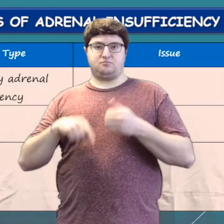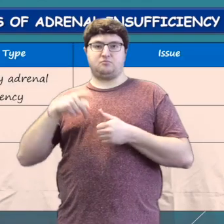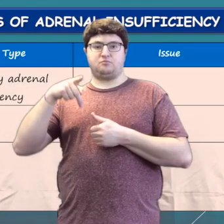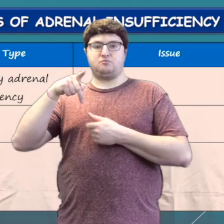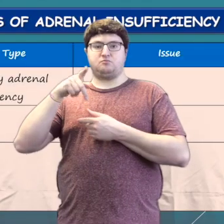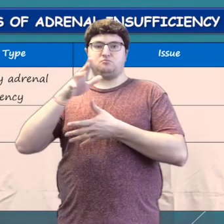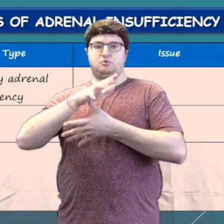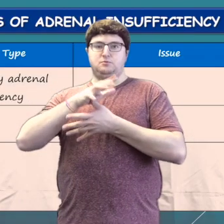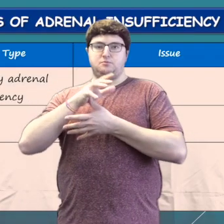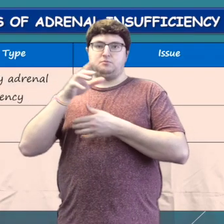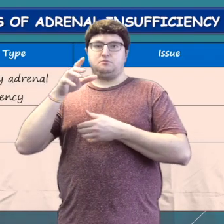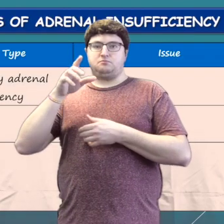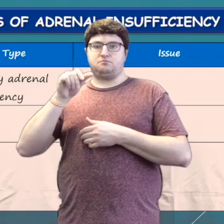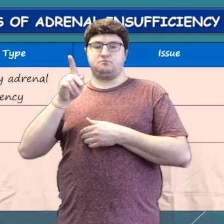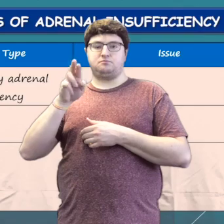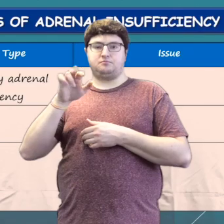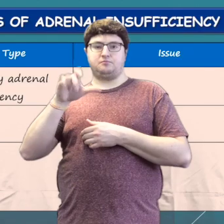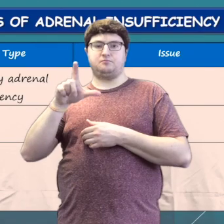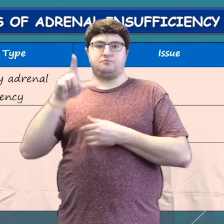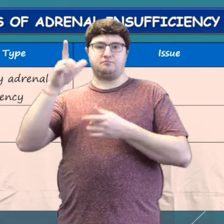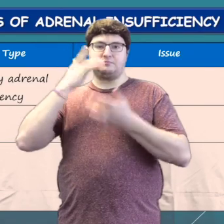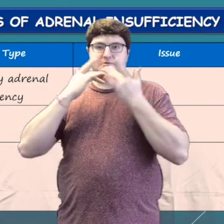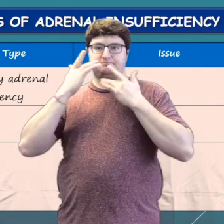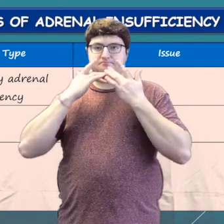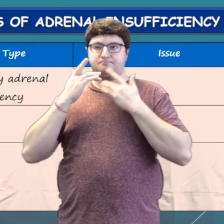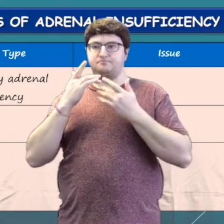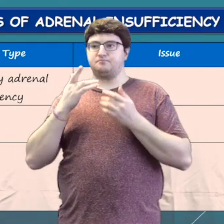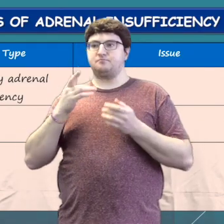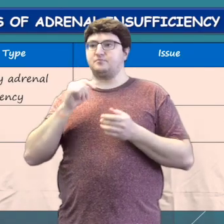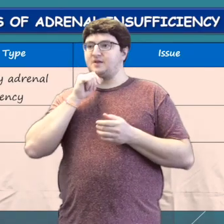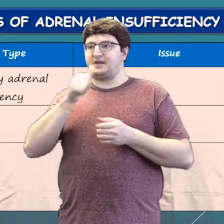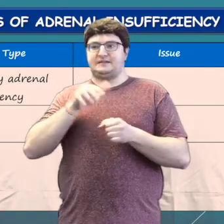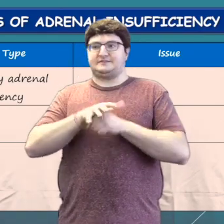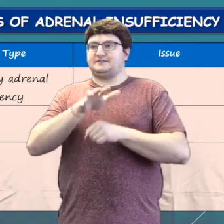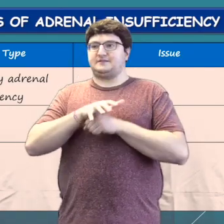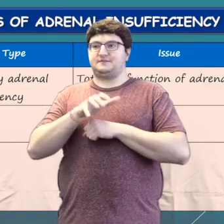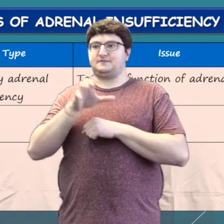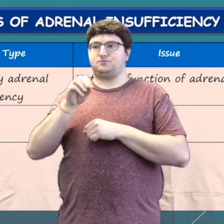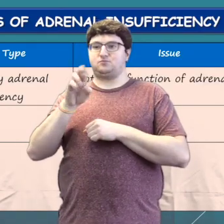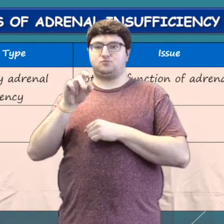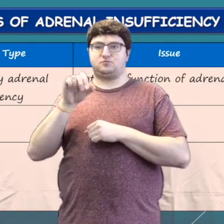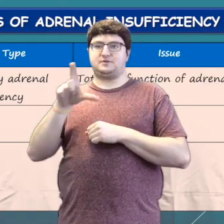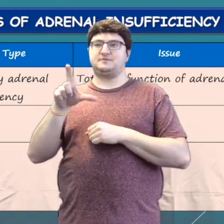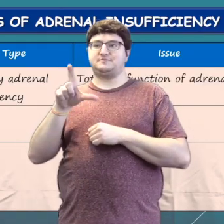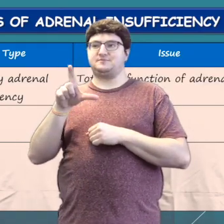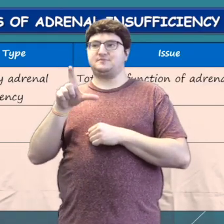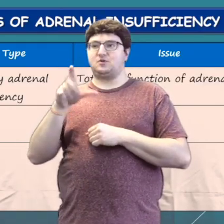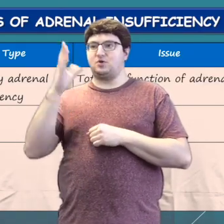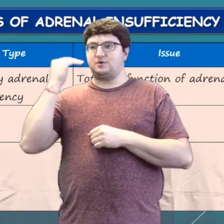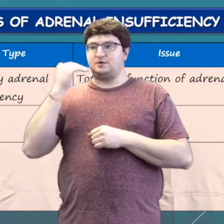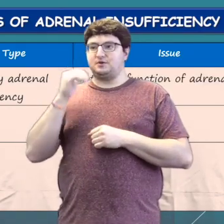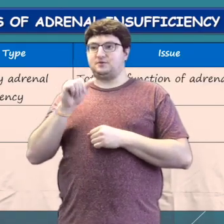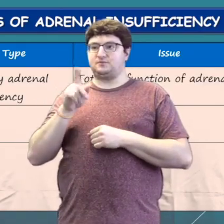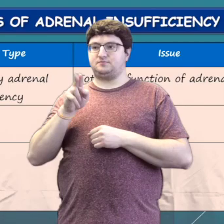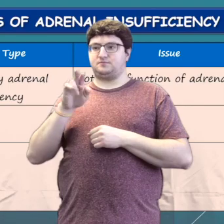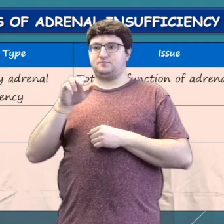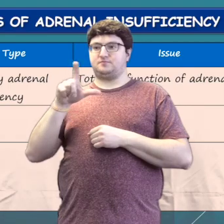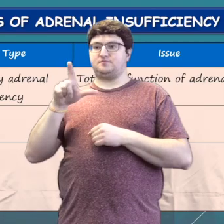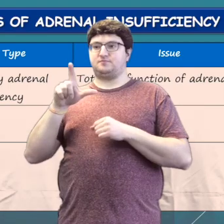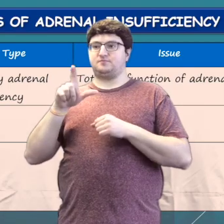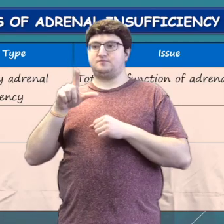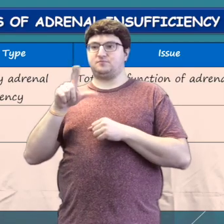Primary adrenal insufficiency results from a loss of cortisol due to the total dysfunction of the adrenal